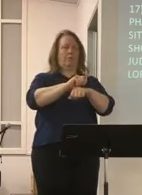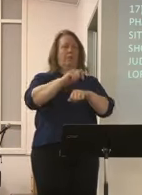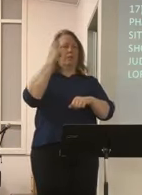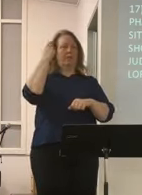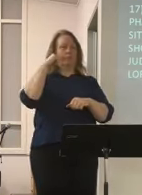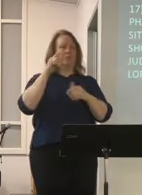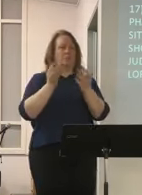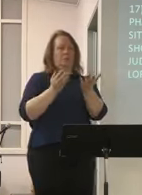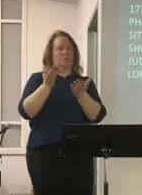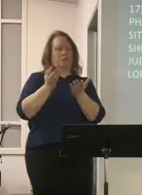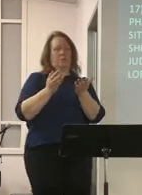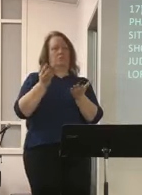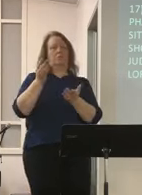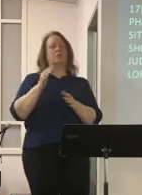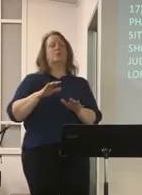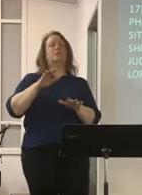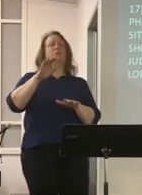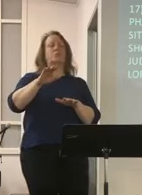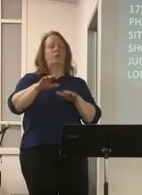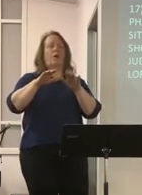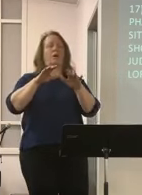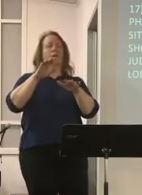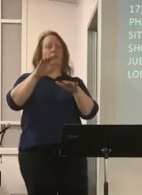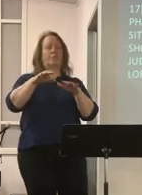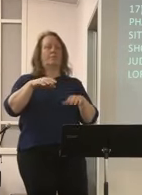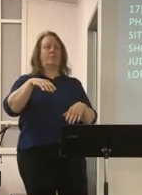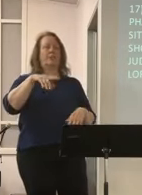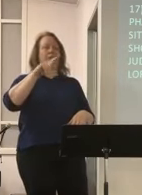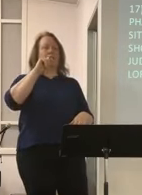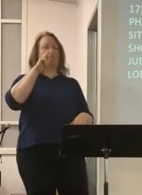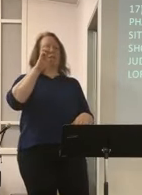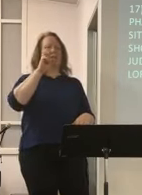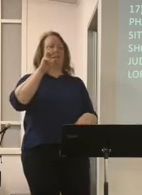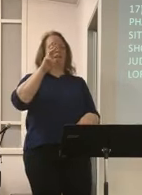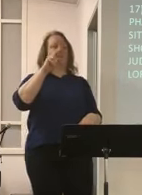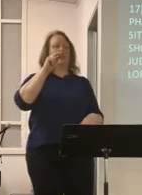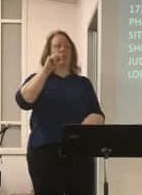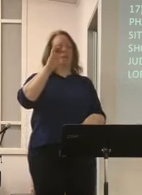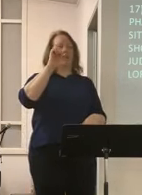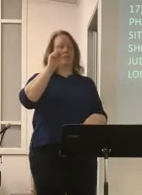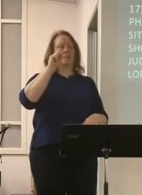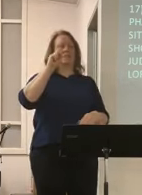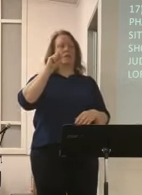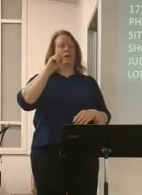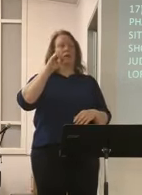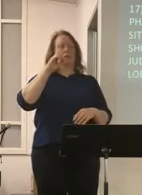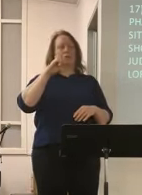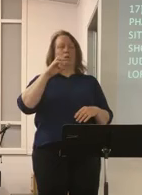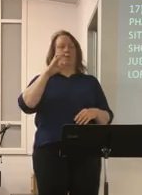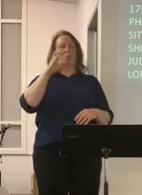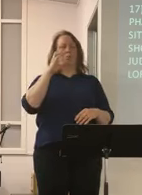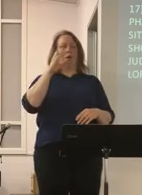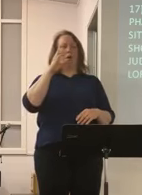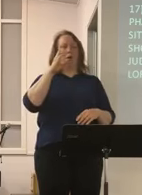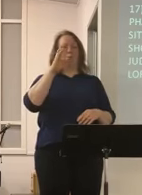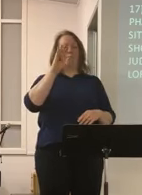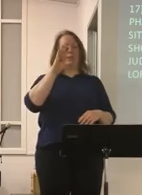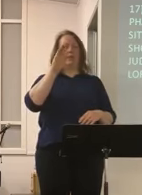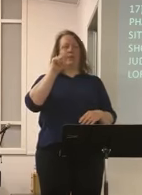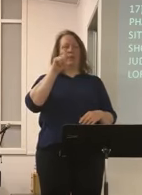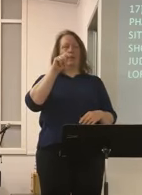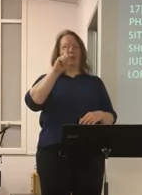was walking down the sidewalk, and a tennis ball came over the fence. And it rolled